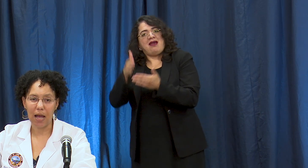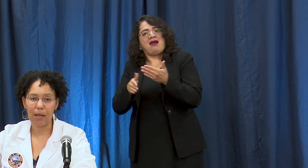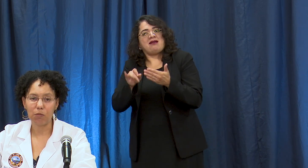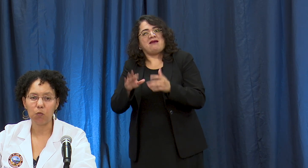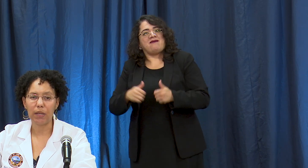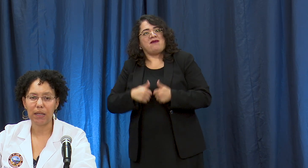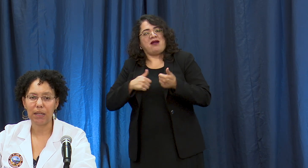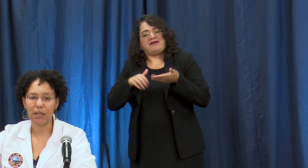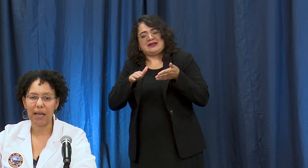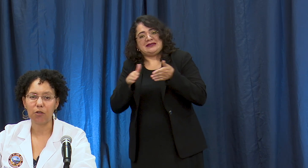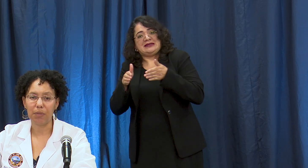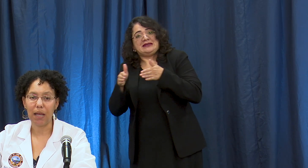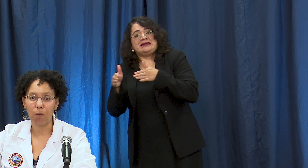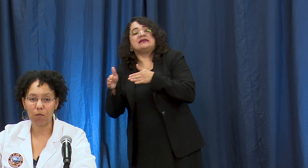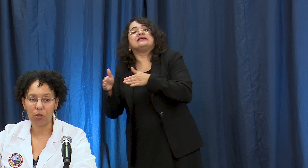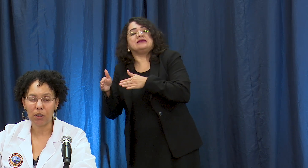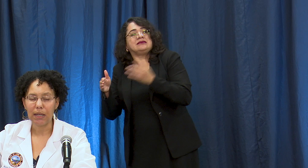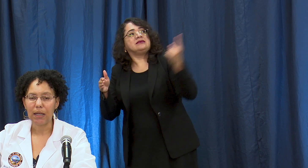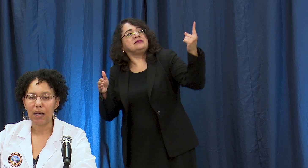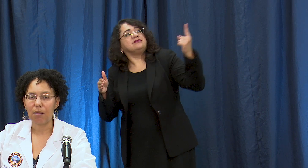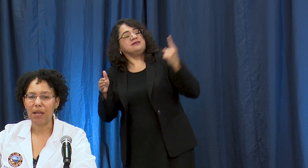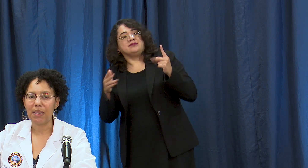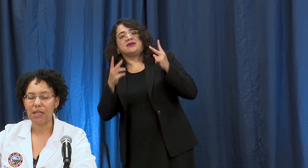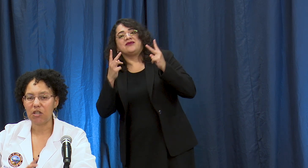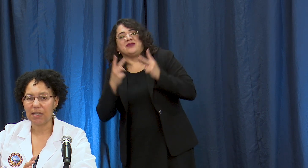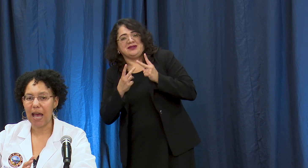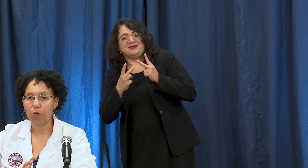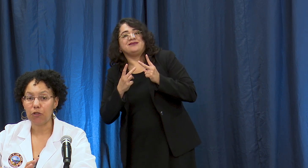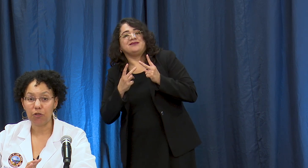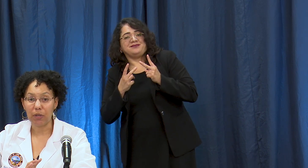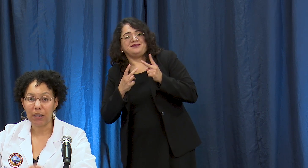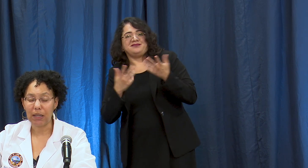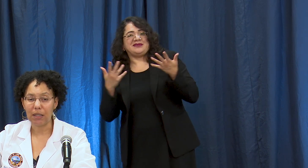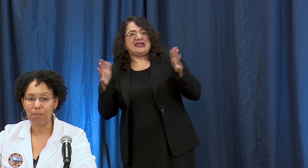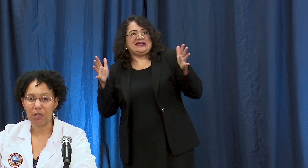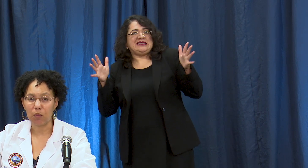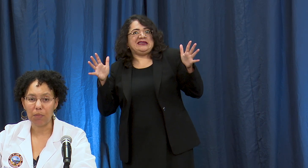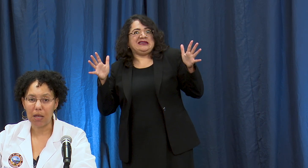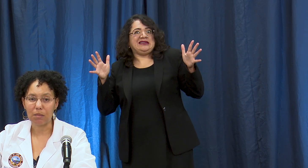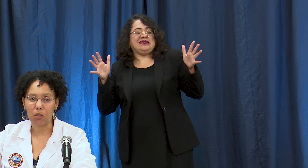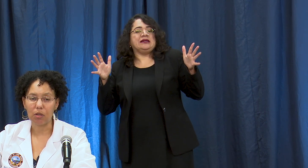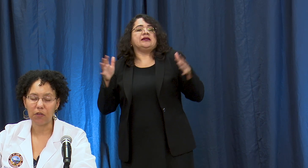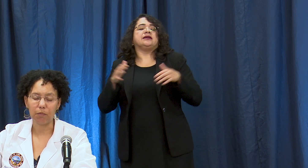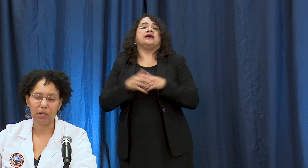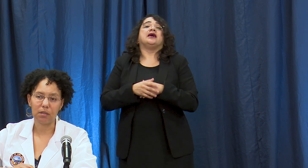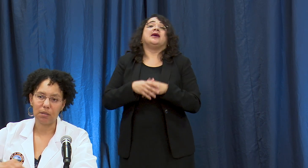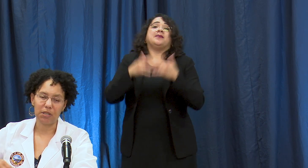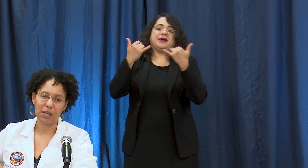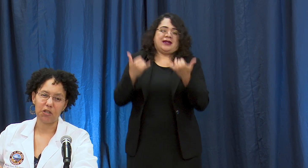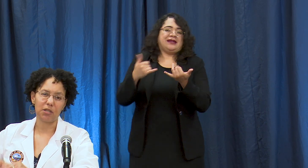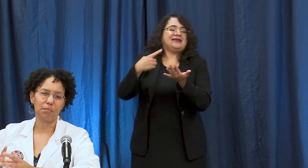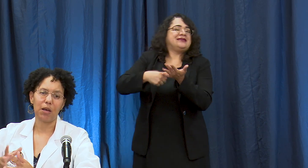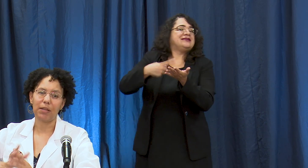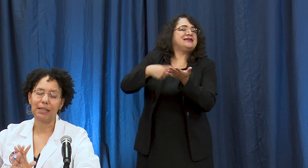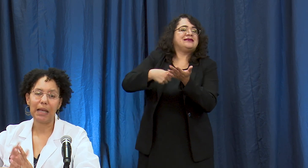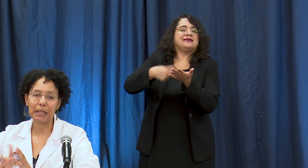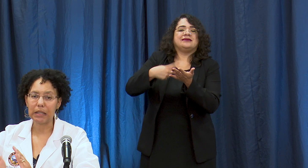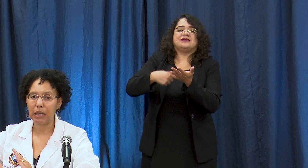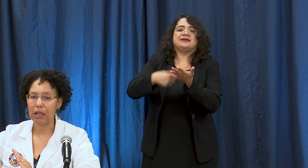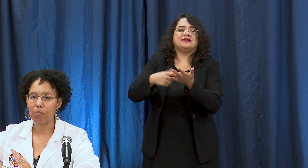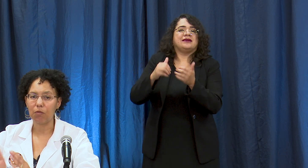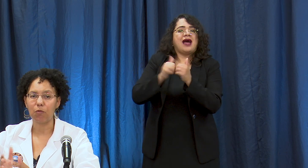other times when that could be helpful, and then just how to do it in the best way possible. There've been some discussions about